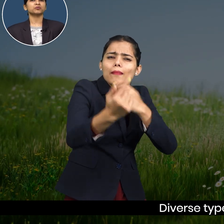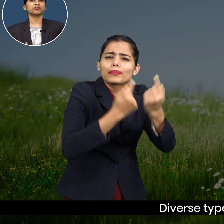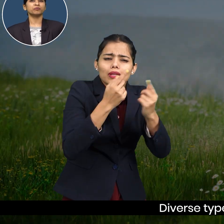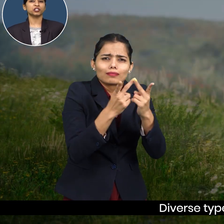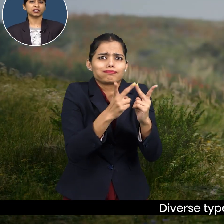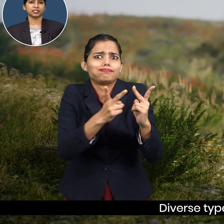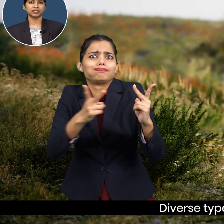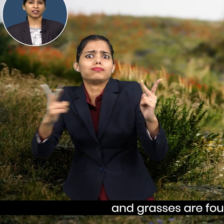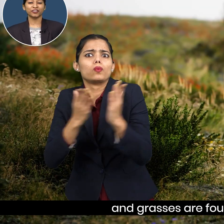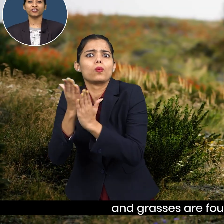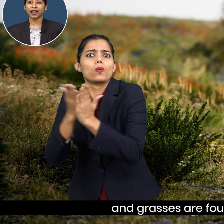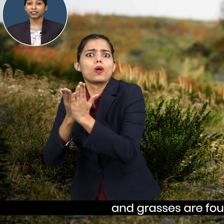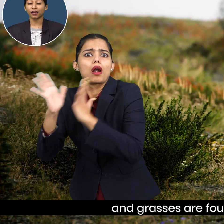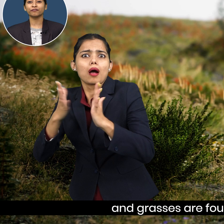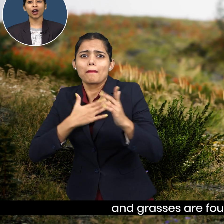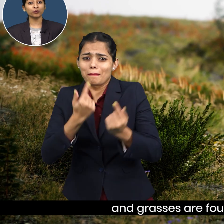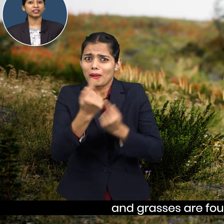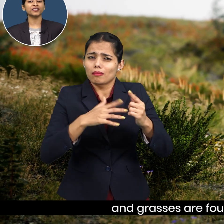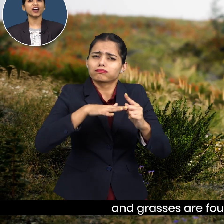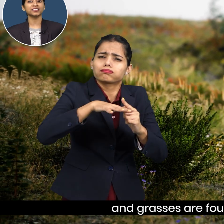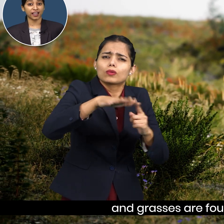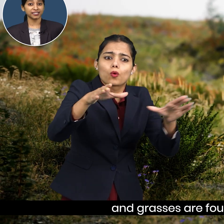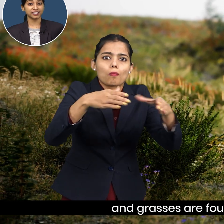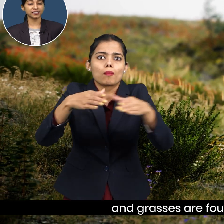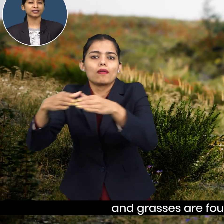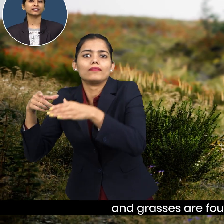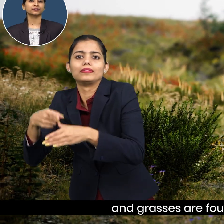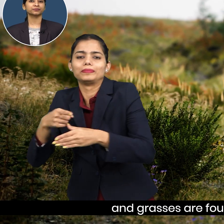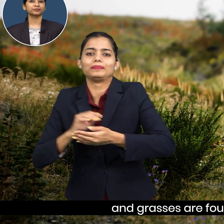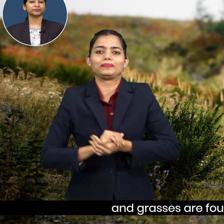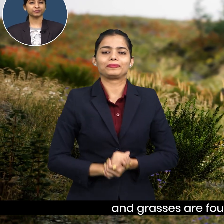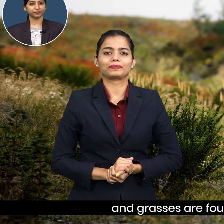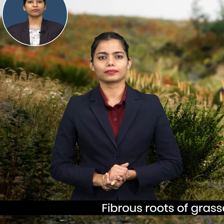Diverse types of bushes and grasses are found in the grasslands.